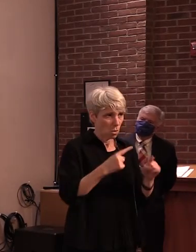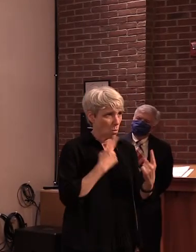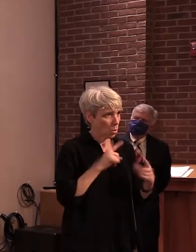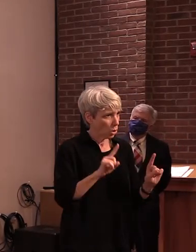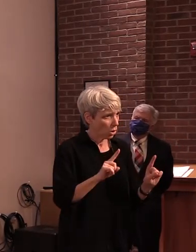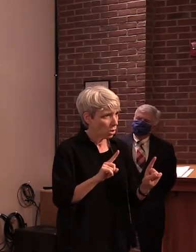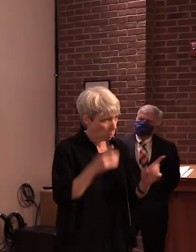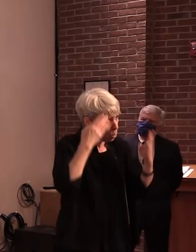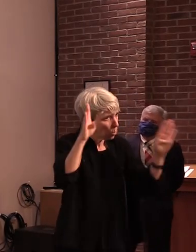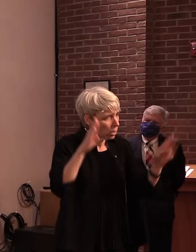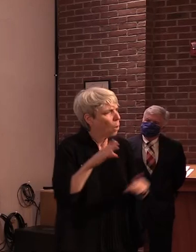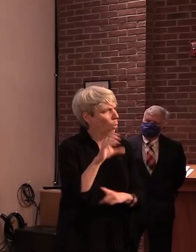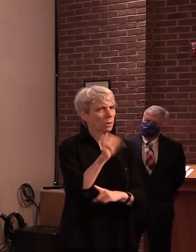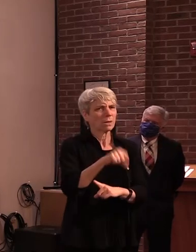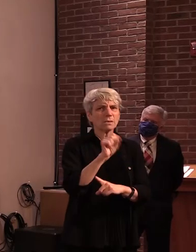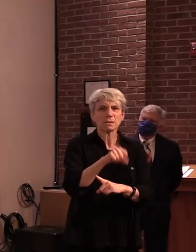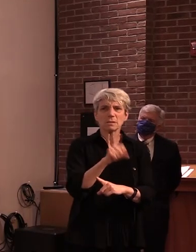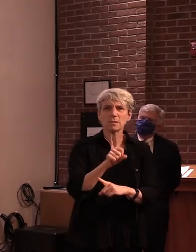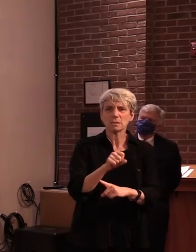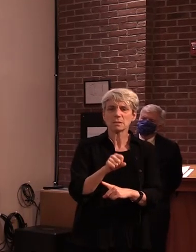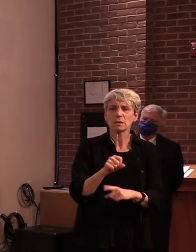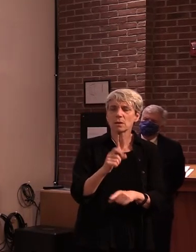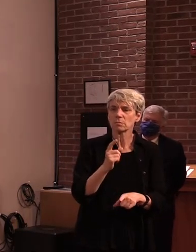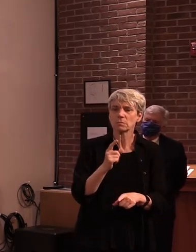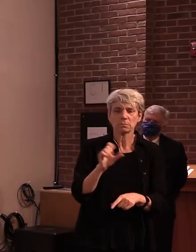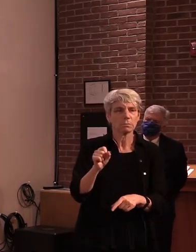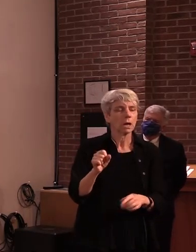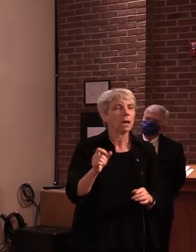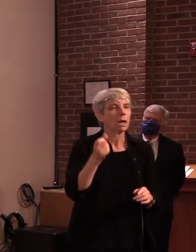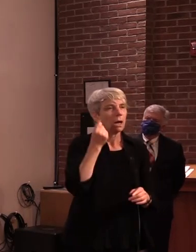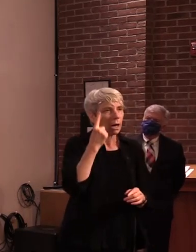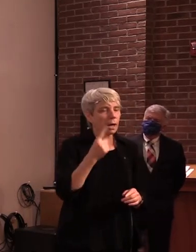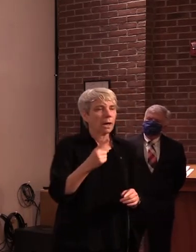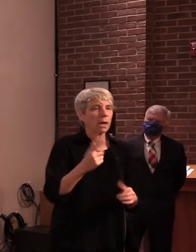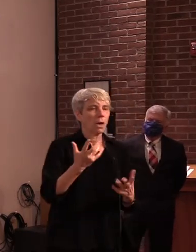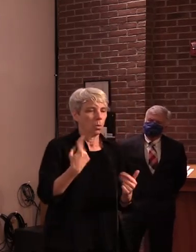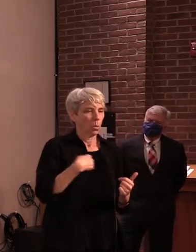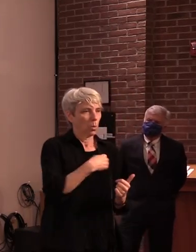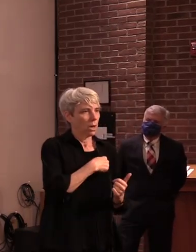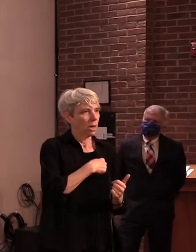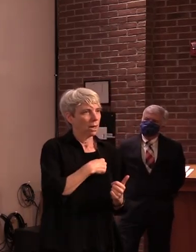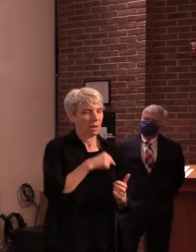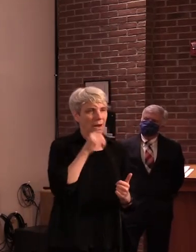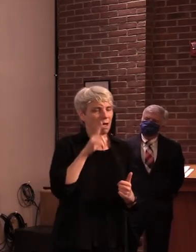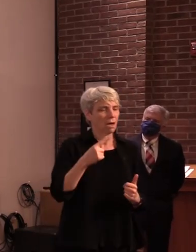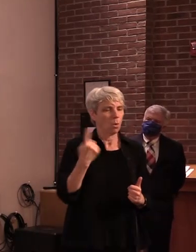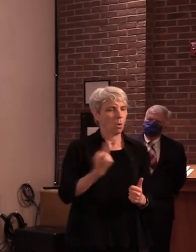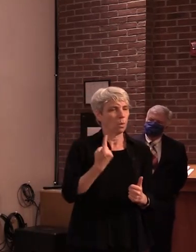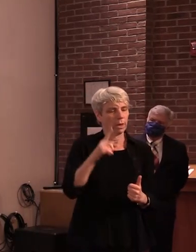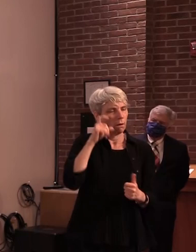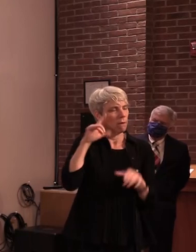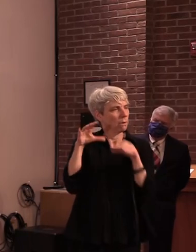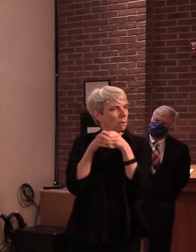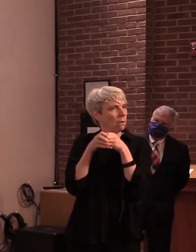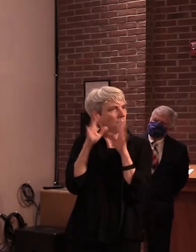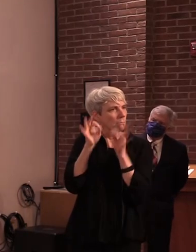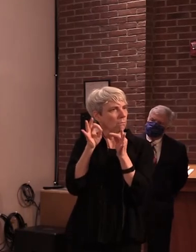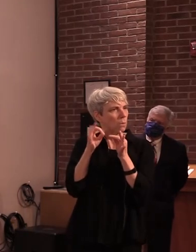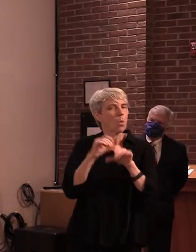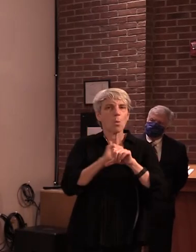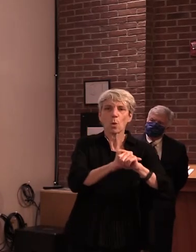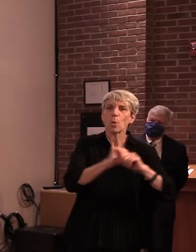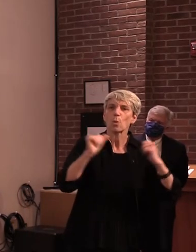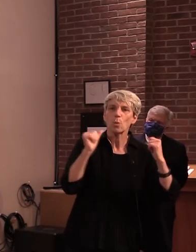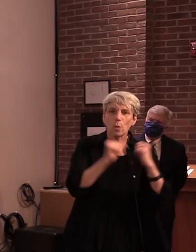Yes, and actually we work regularly, you know, it's not just the government. We work regularly with the scientific community within the